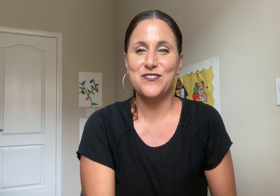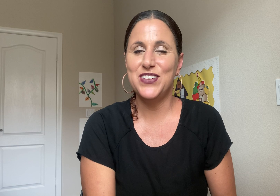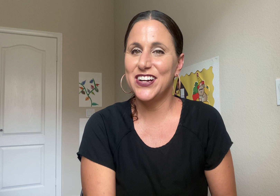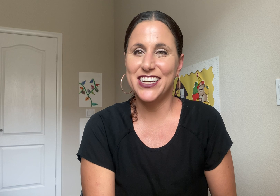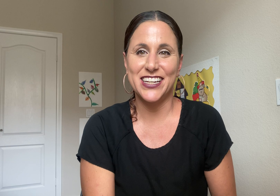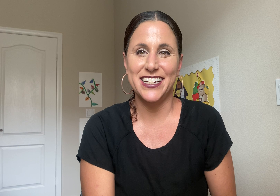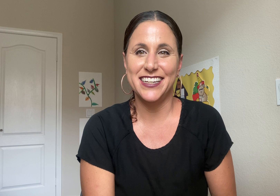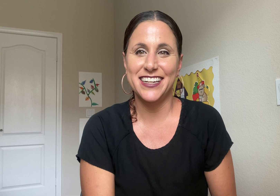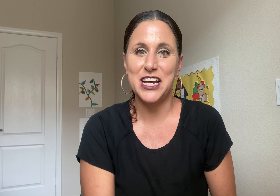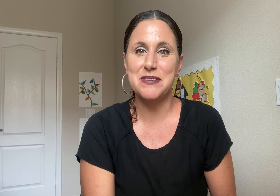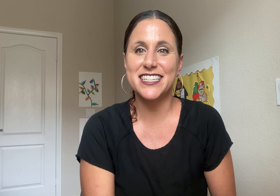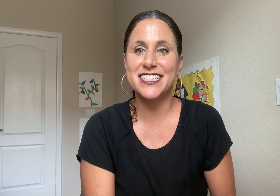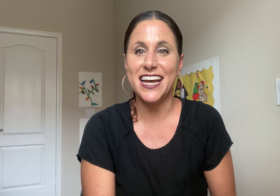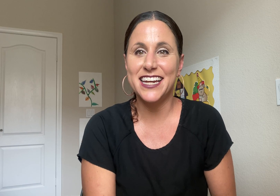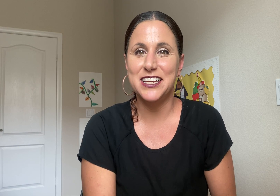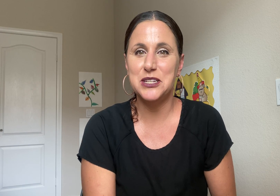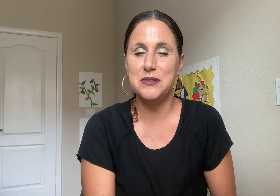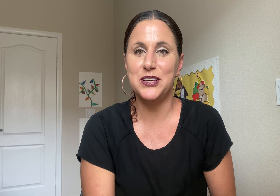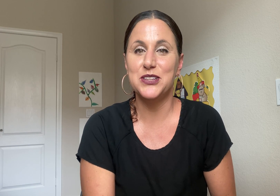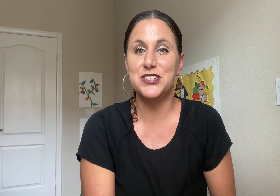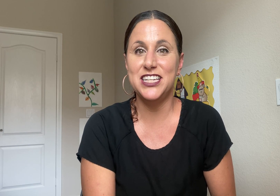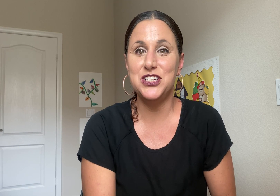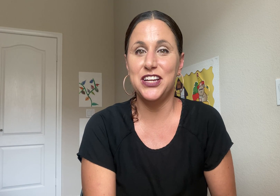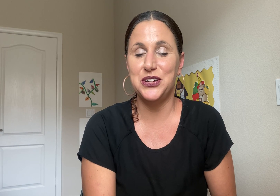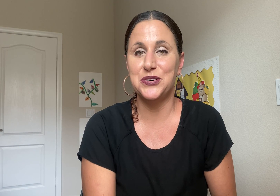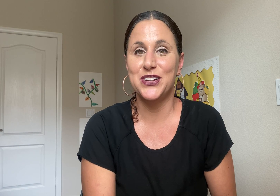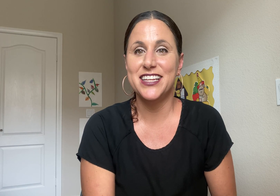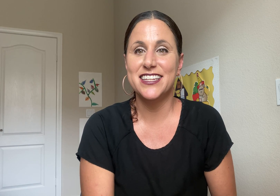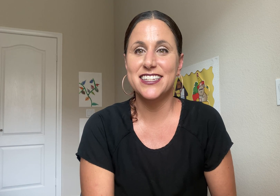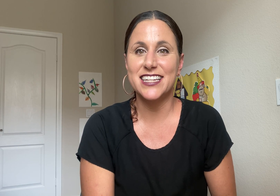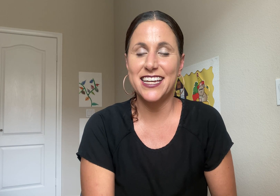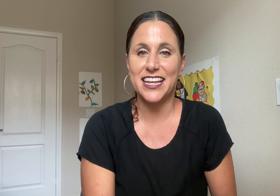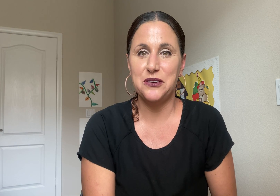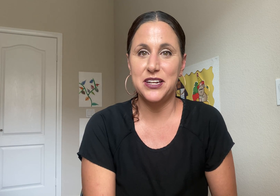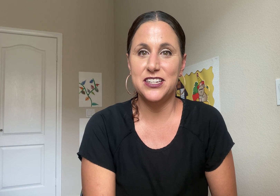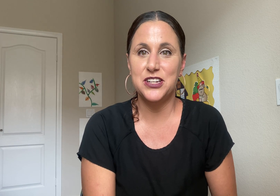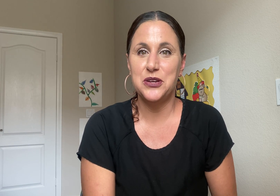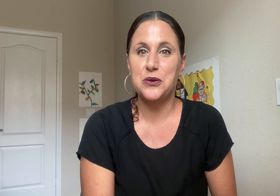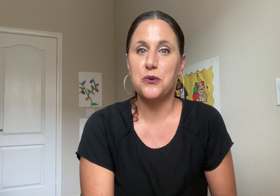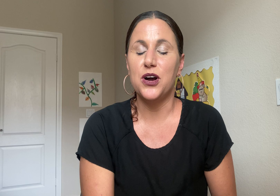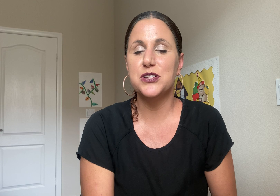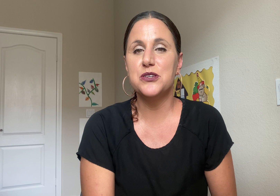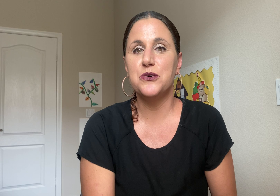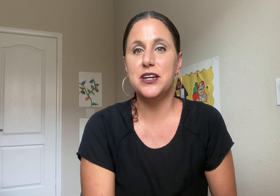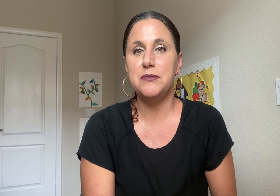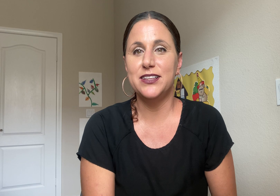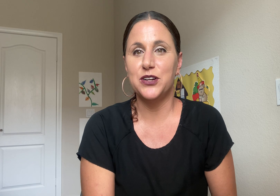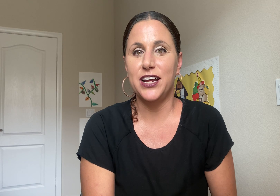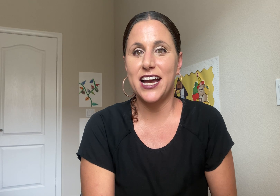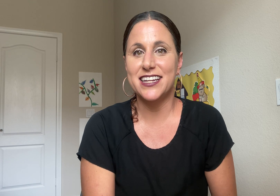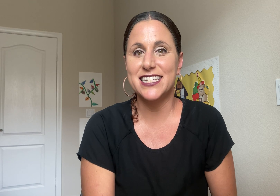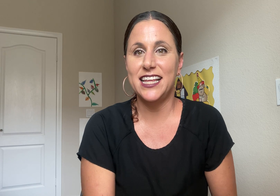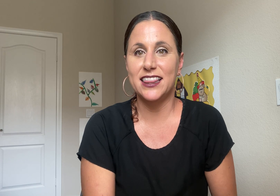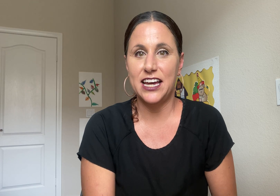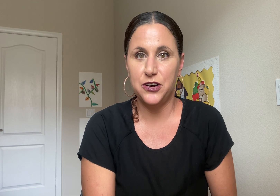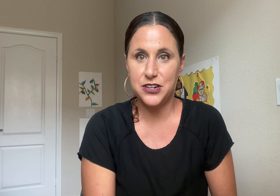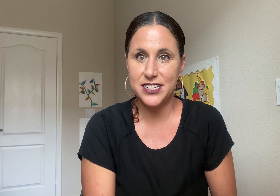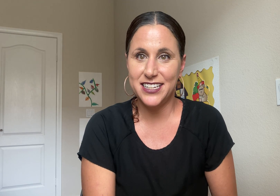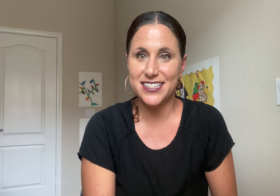Very good. I'm excited to be teaching you sign language. We're also going to be learning how to say letters in sign